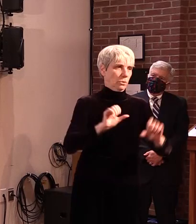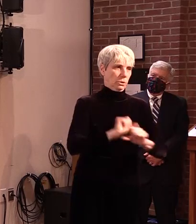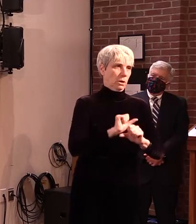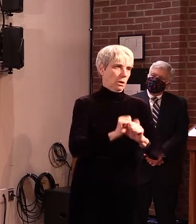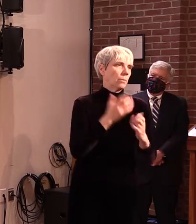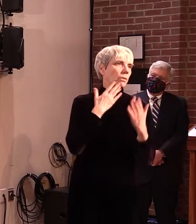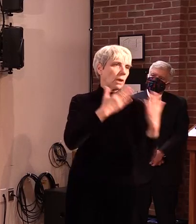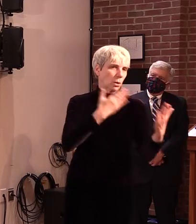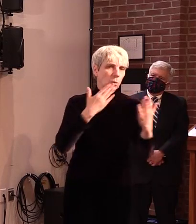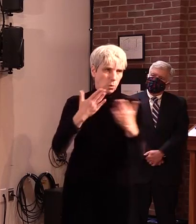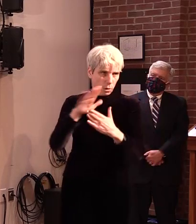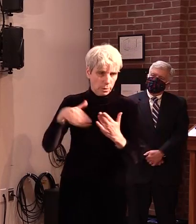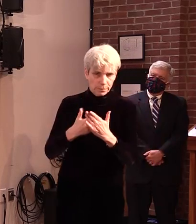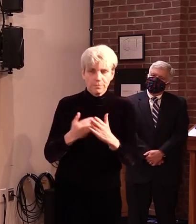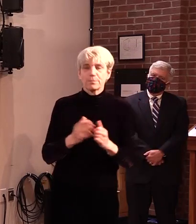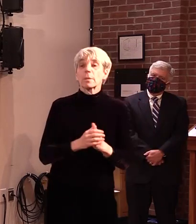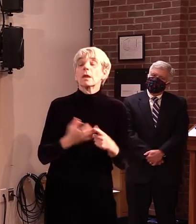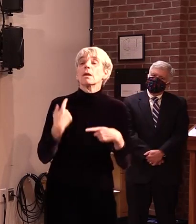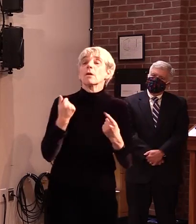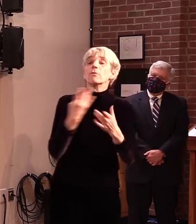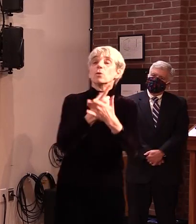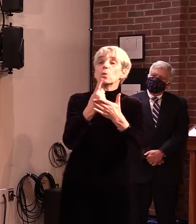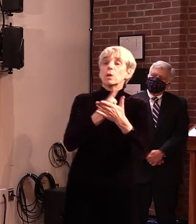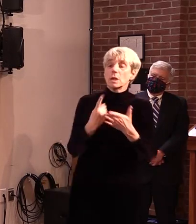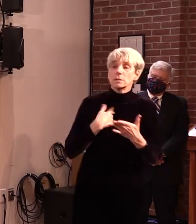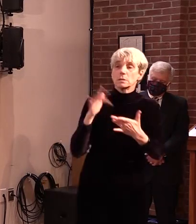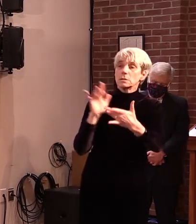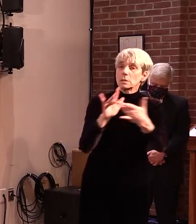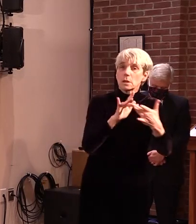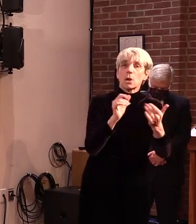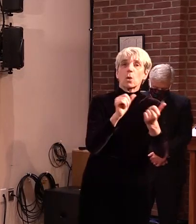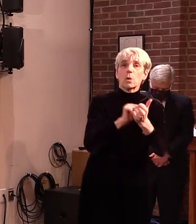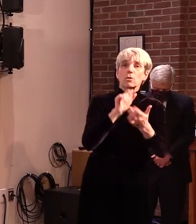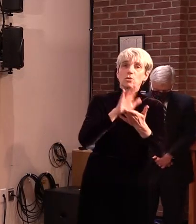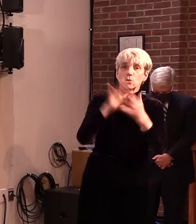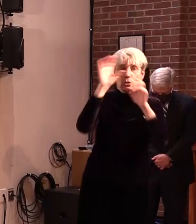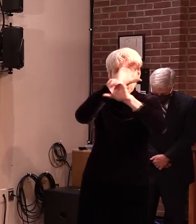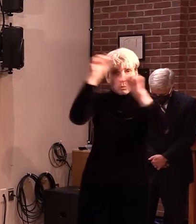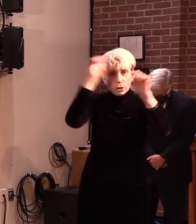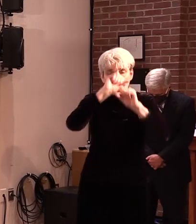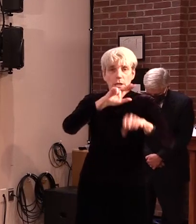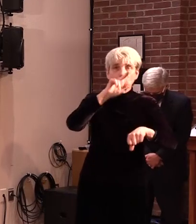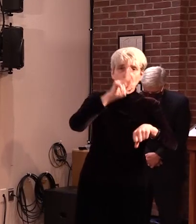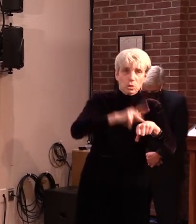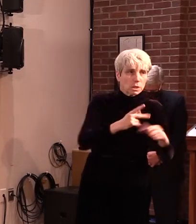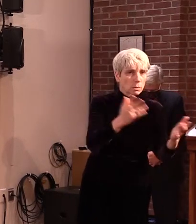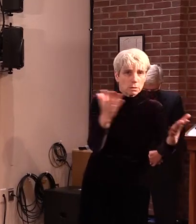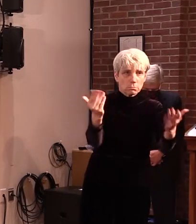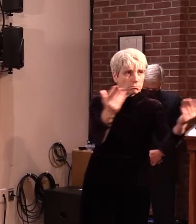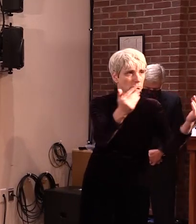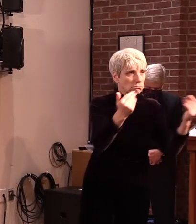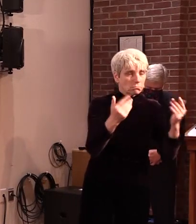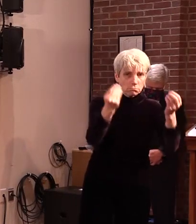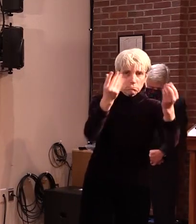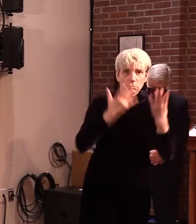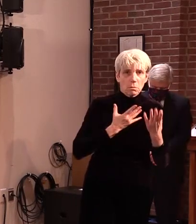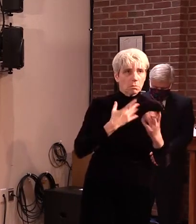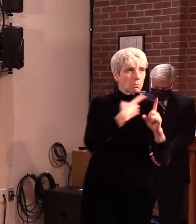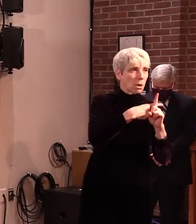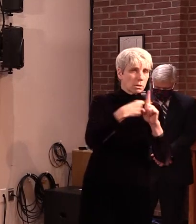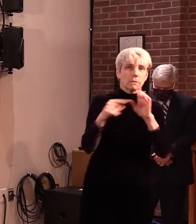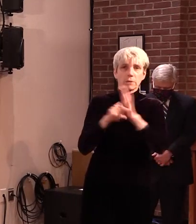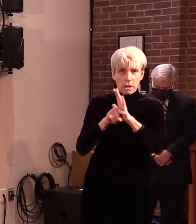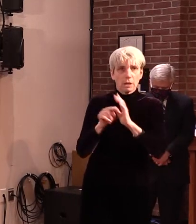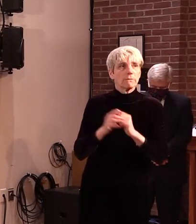days, I've been in frequent contact with superintendents and principals to understand how it was going, both positives and negatives. As you would expect,